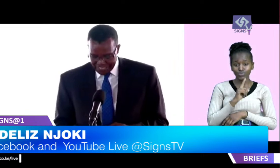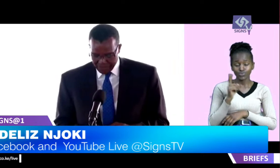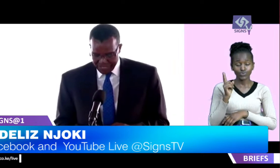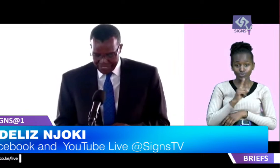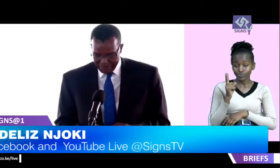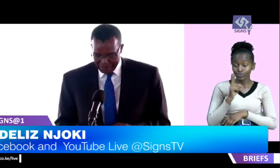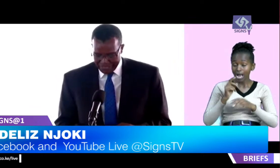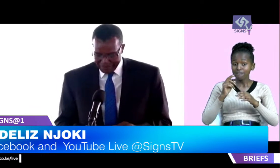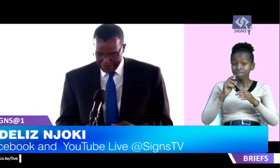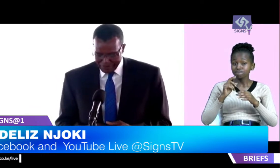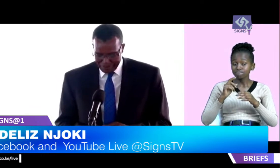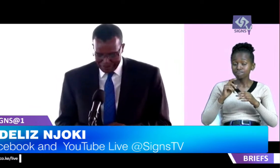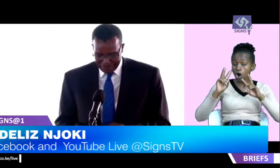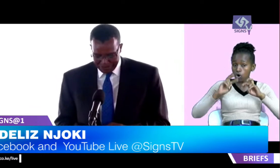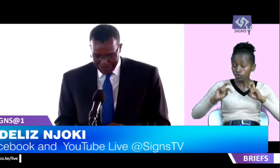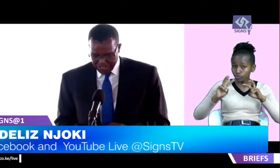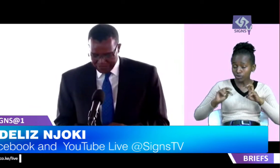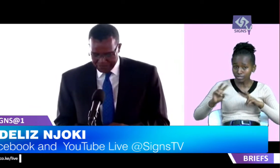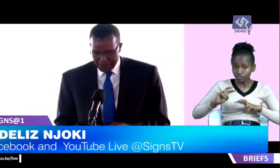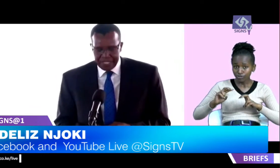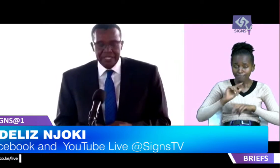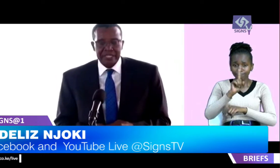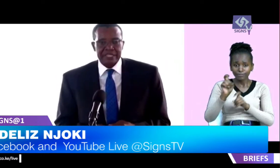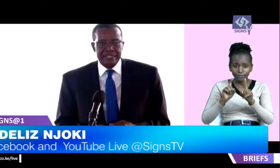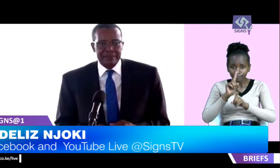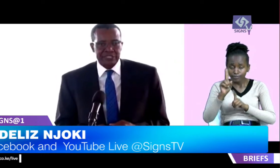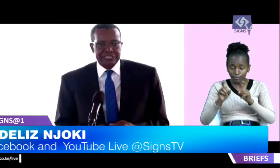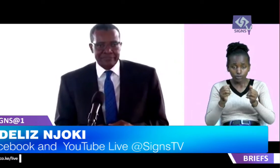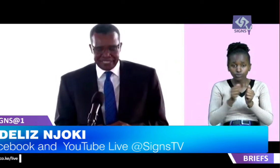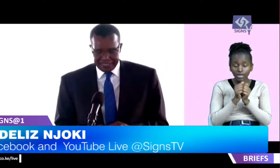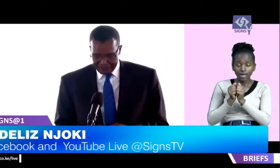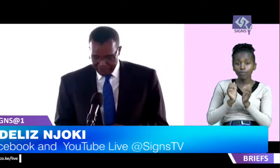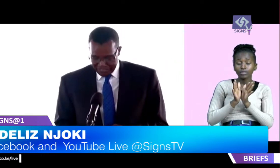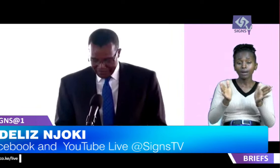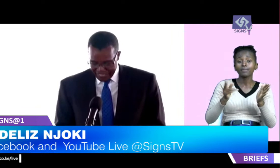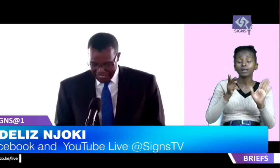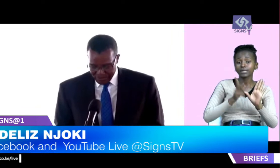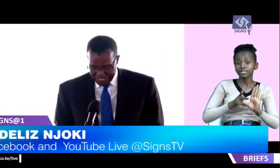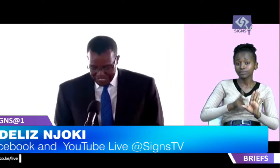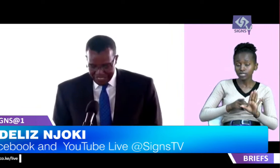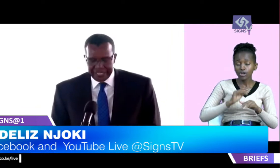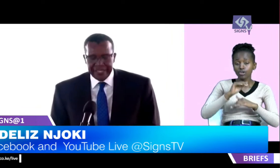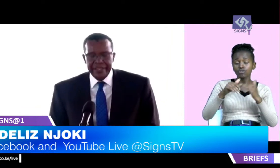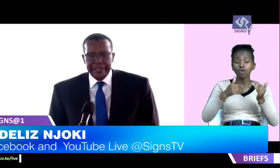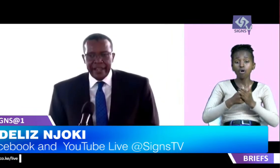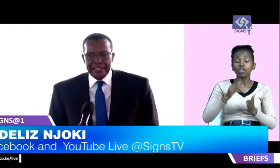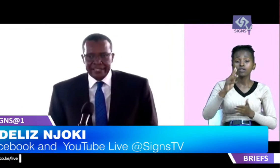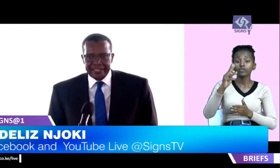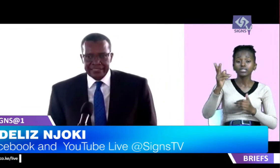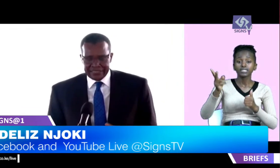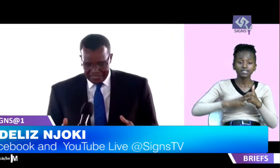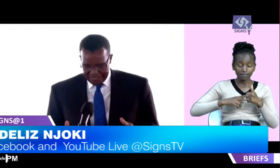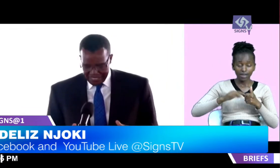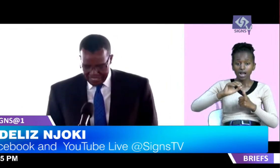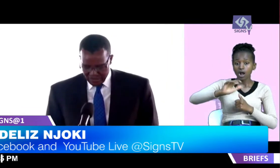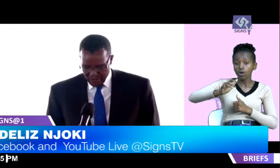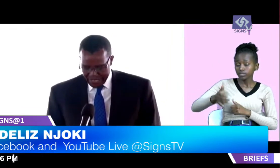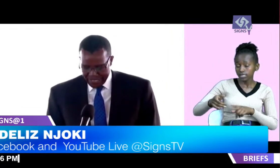consultations with the public participation in the 47 counties, and held sessions with